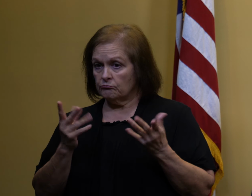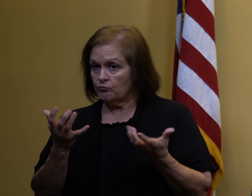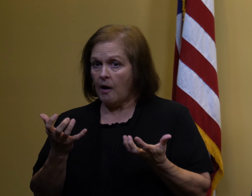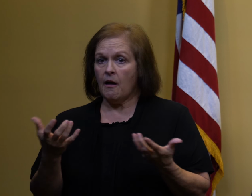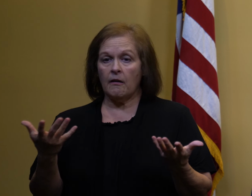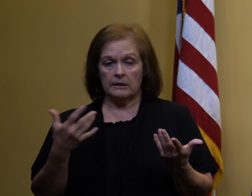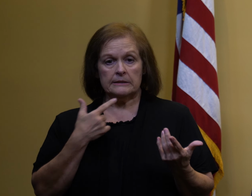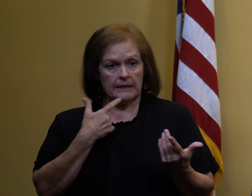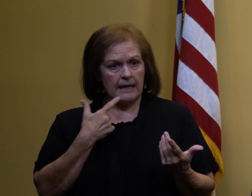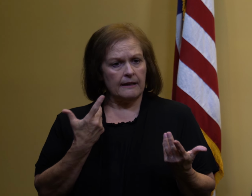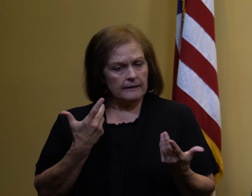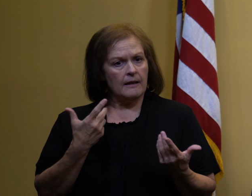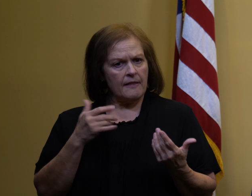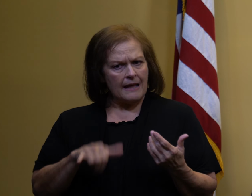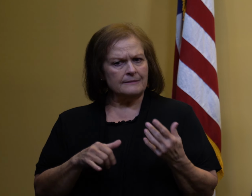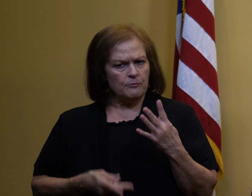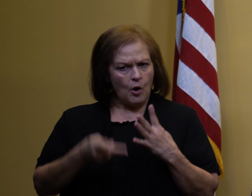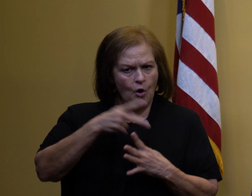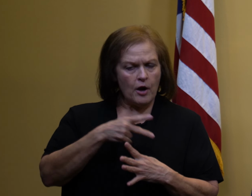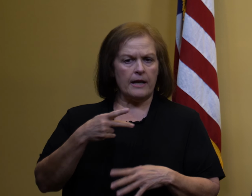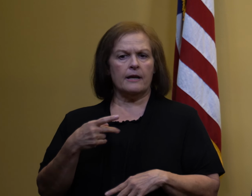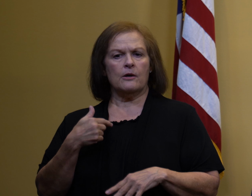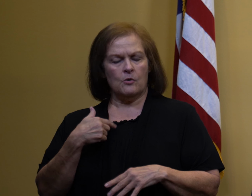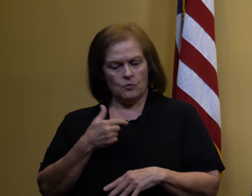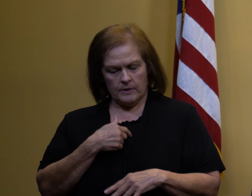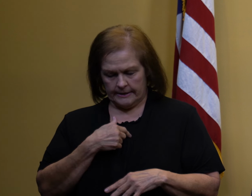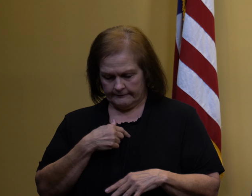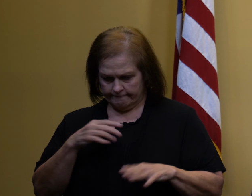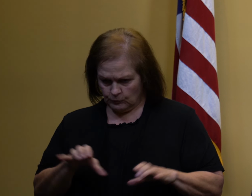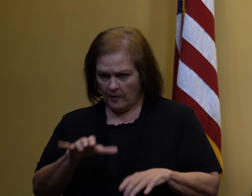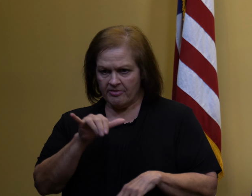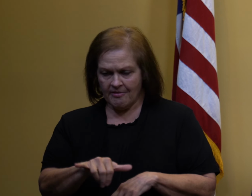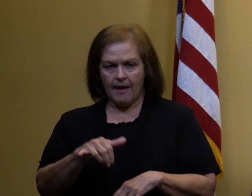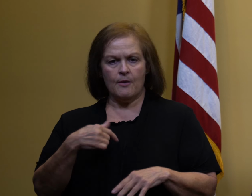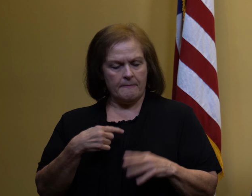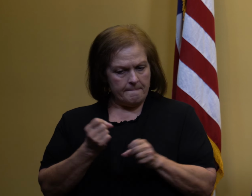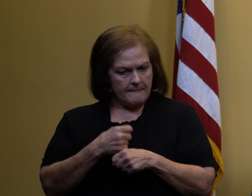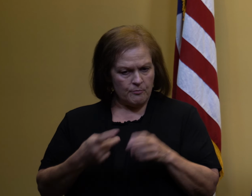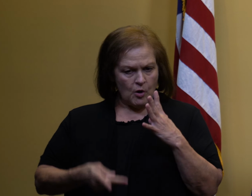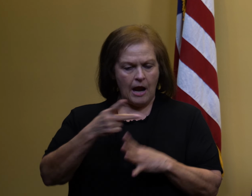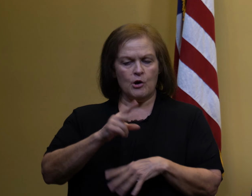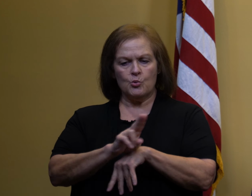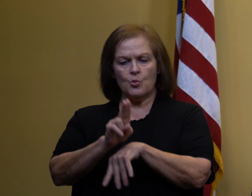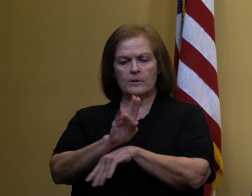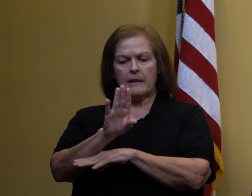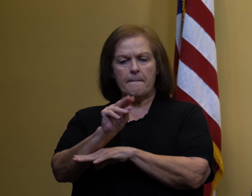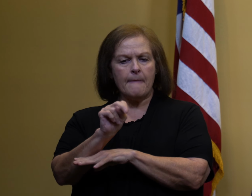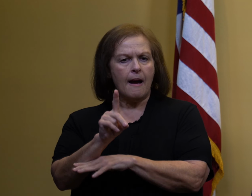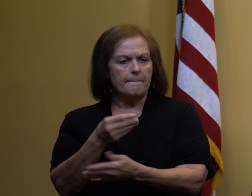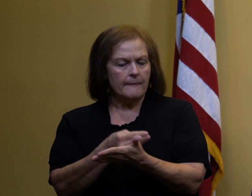ground who said that this is a priority. We made it a priority, utilizing bond money,